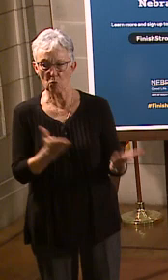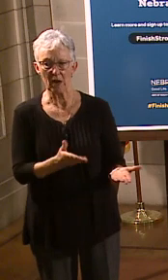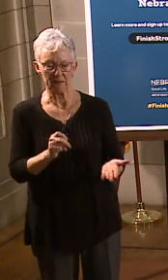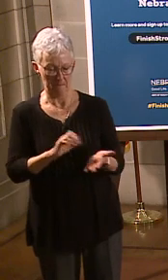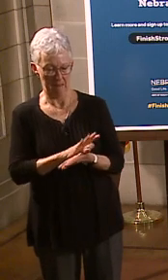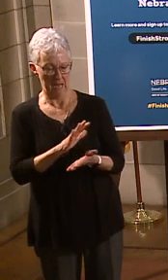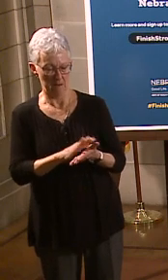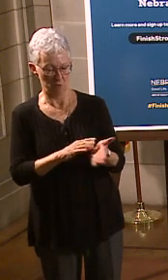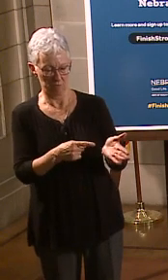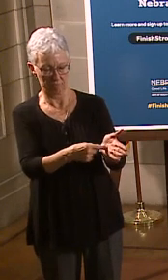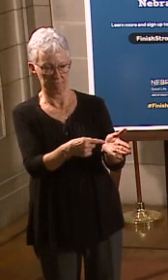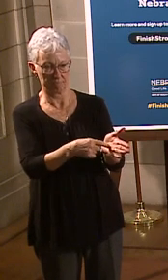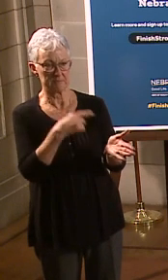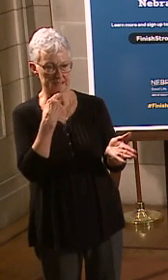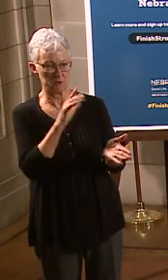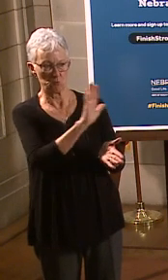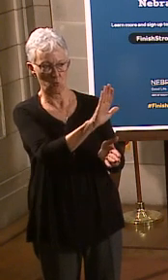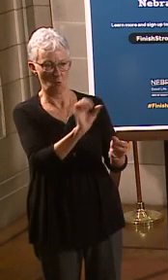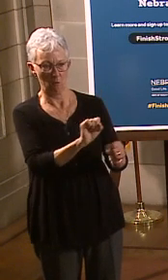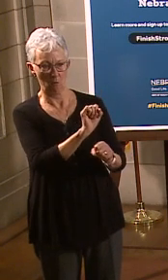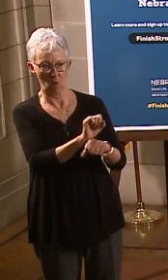should be all that's asked.